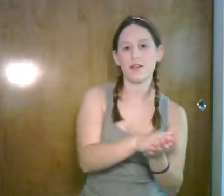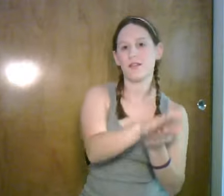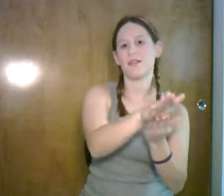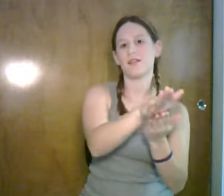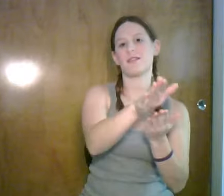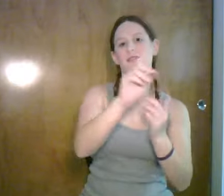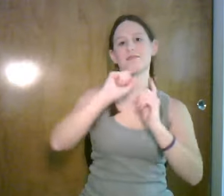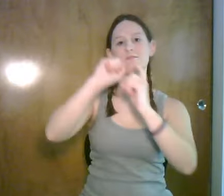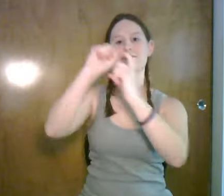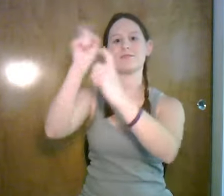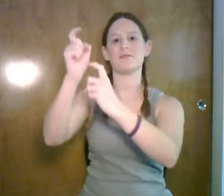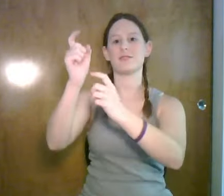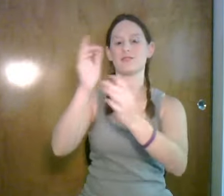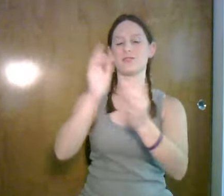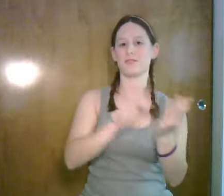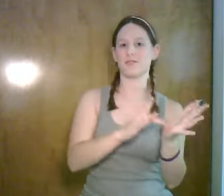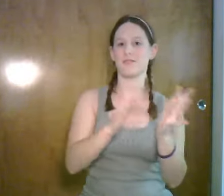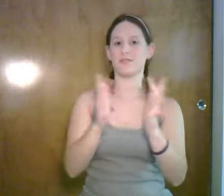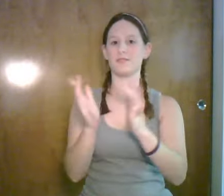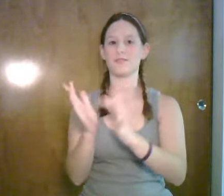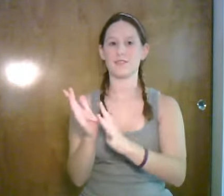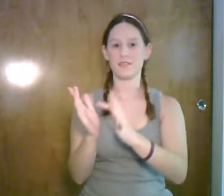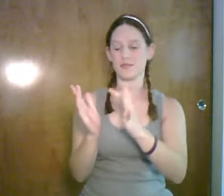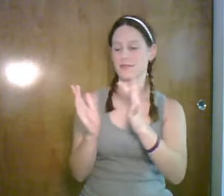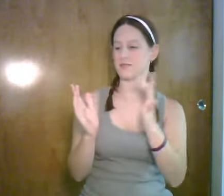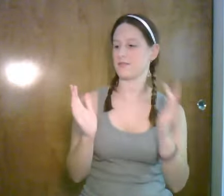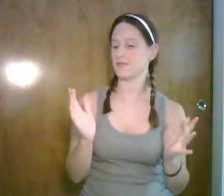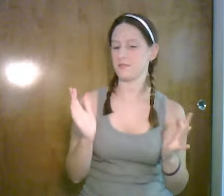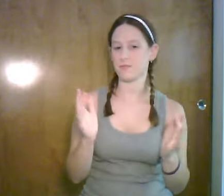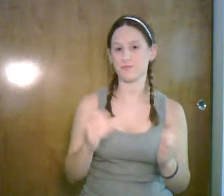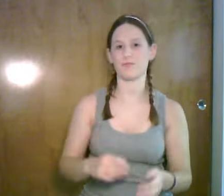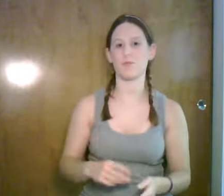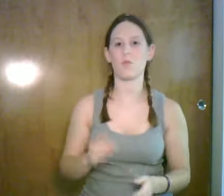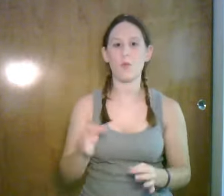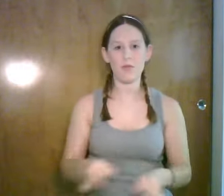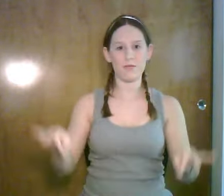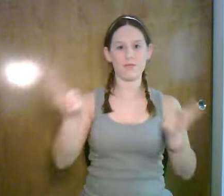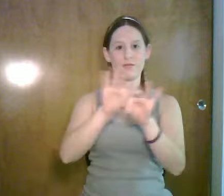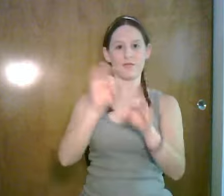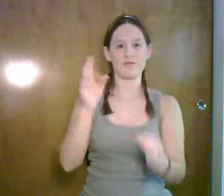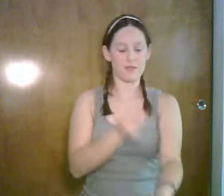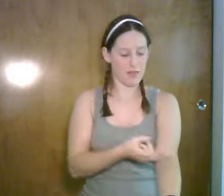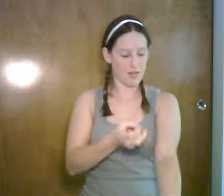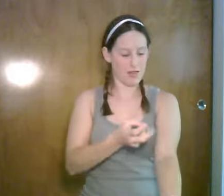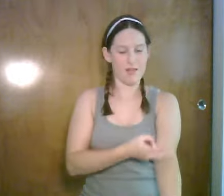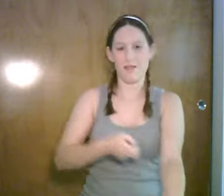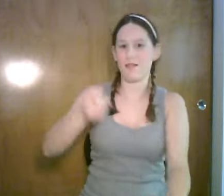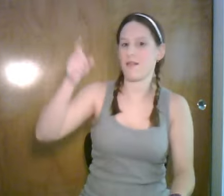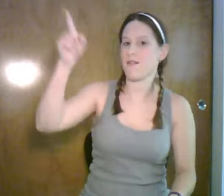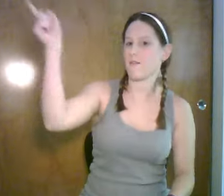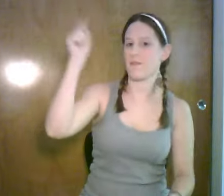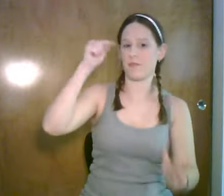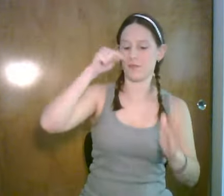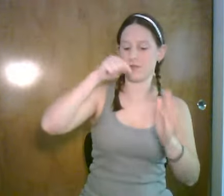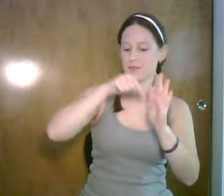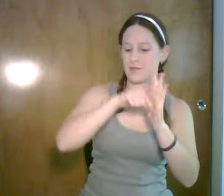Jesus, worthy is the Lamb that was